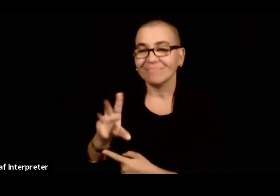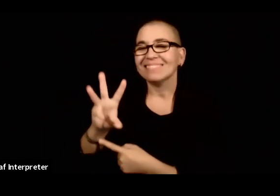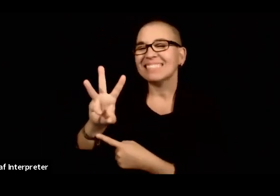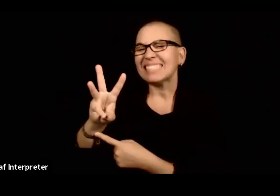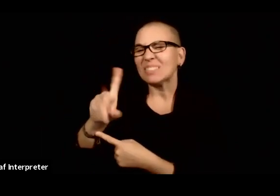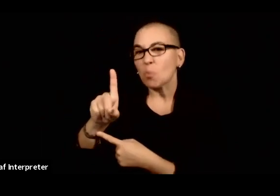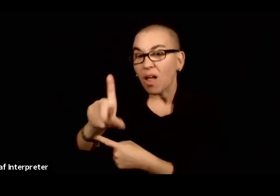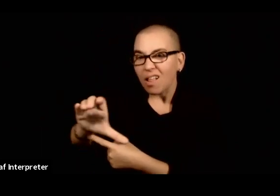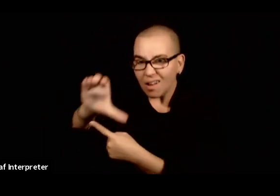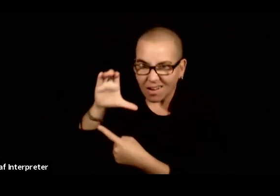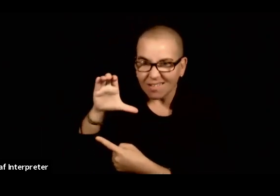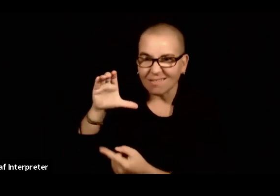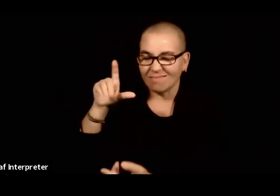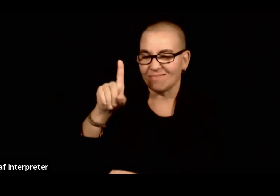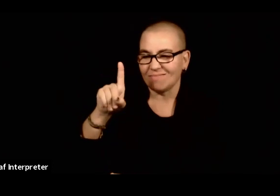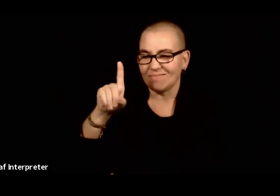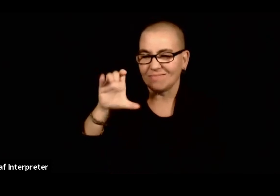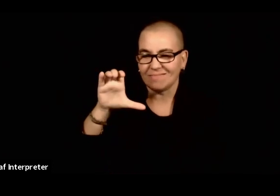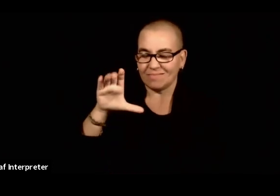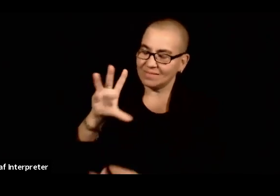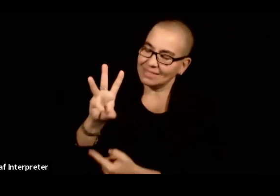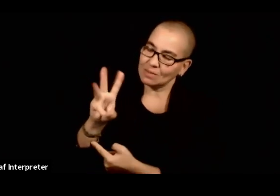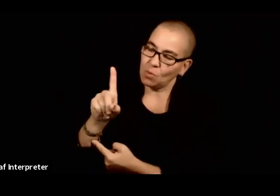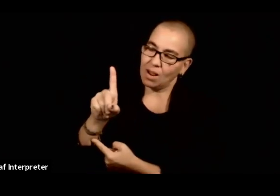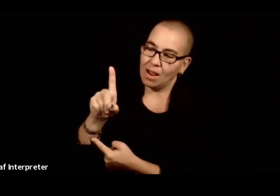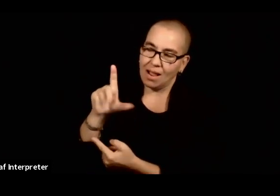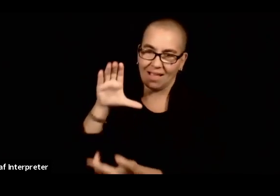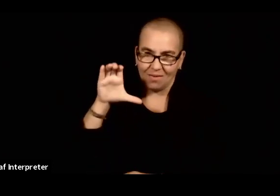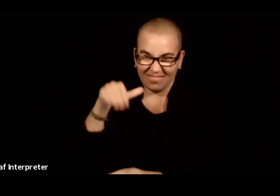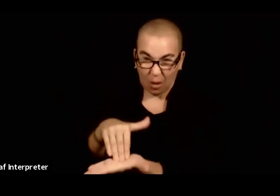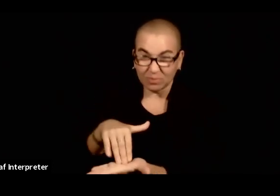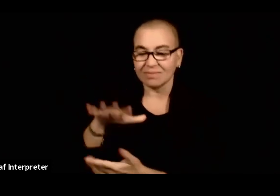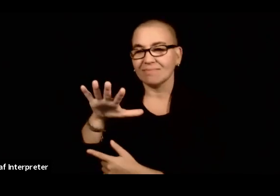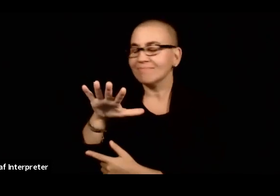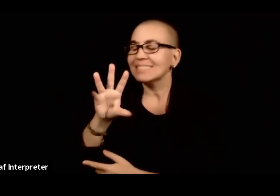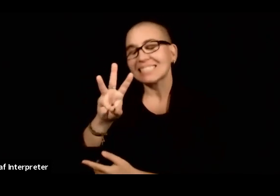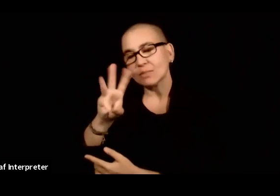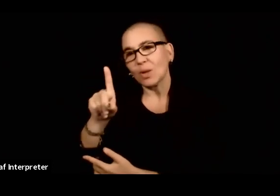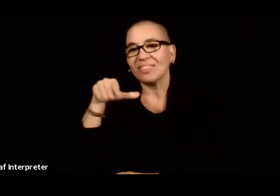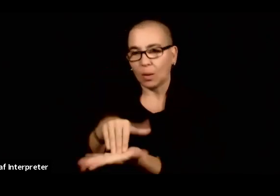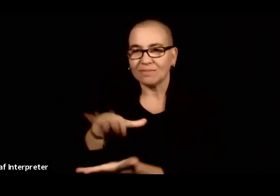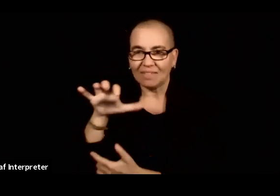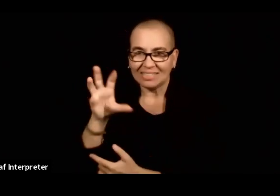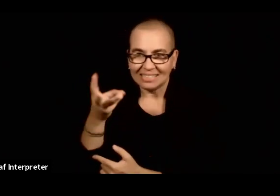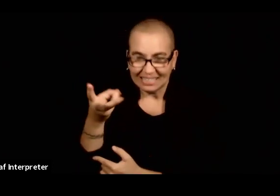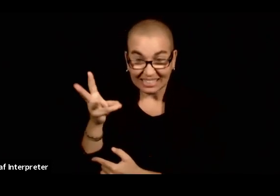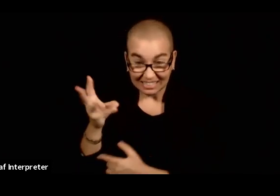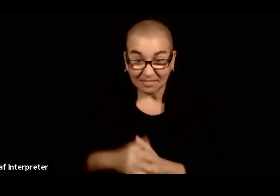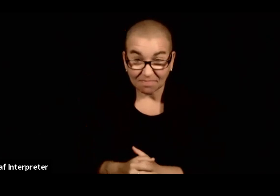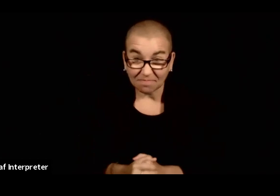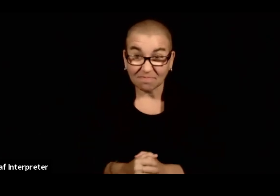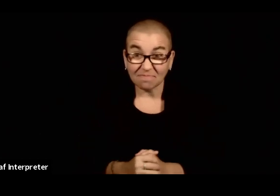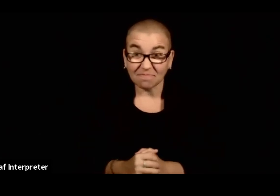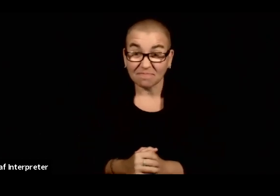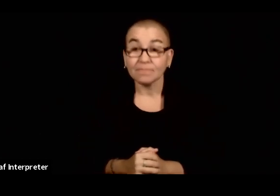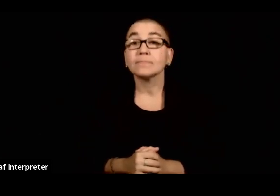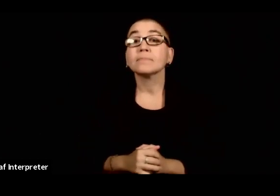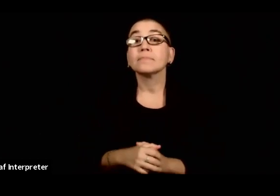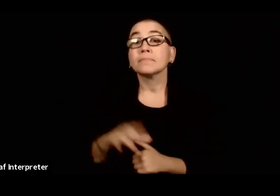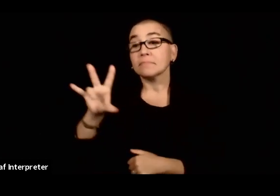Yesterday's 625 new case total compares to 799 new cases on Saturday